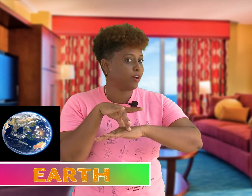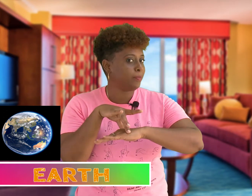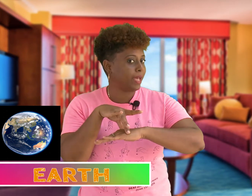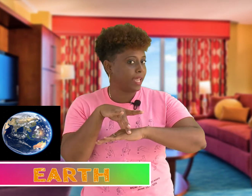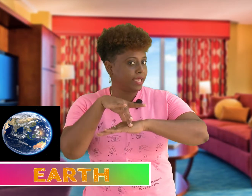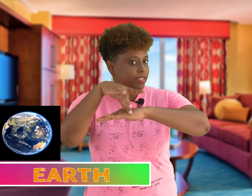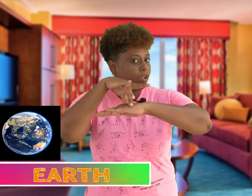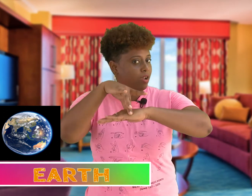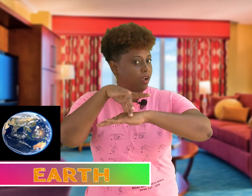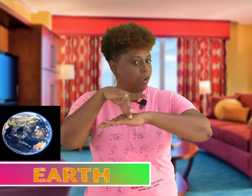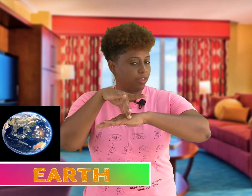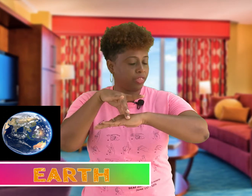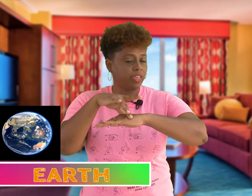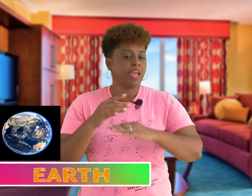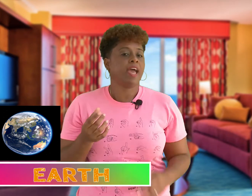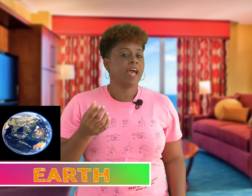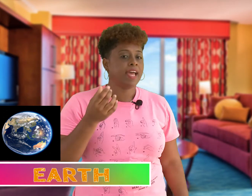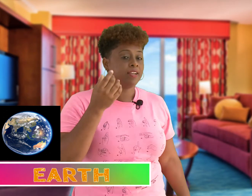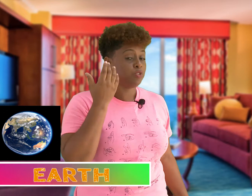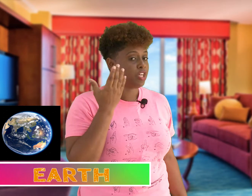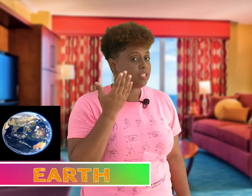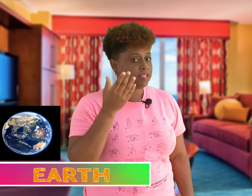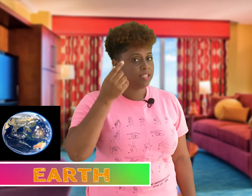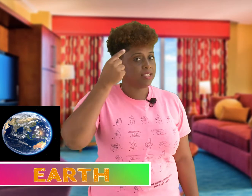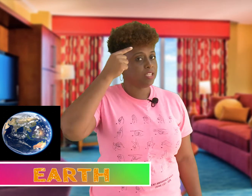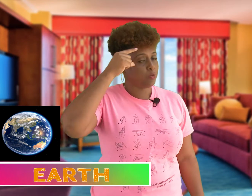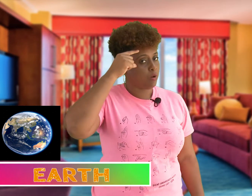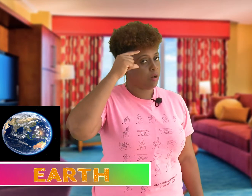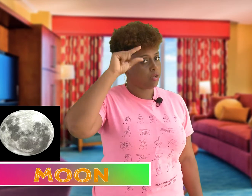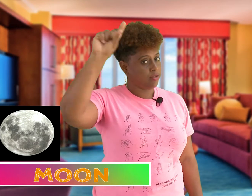on planet Earth. And we just did this one,